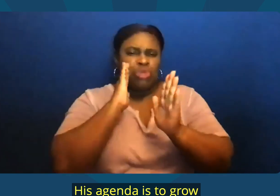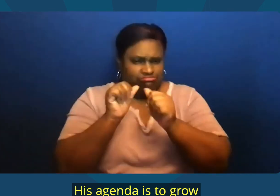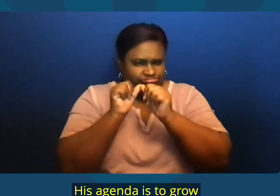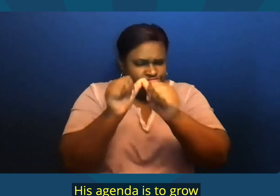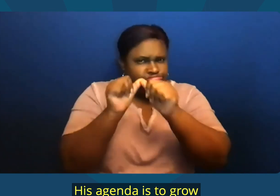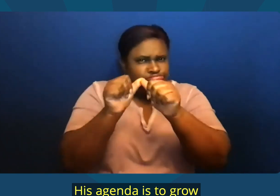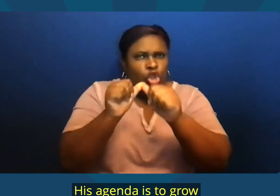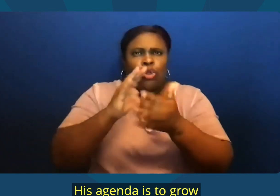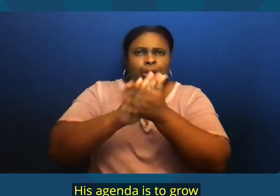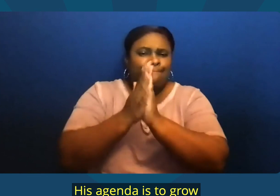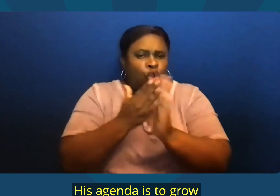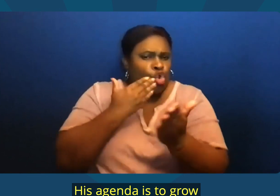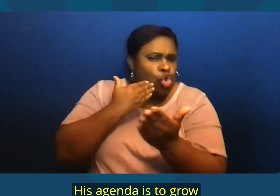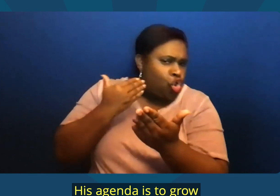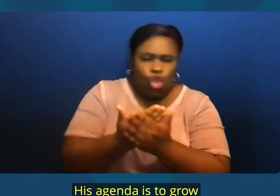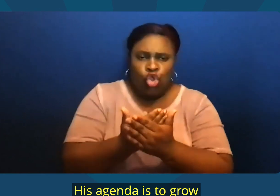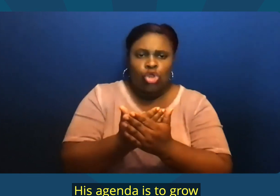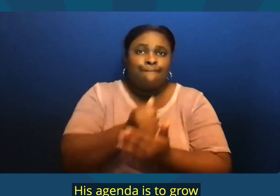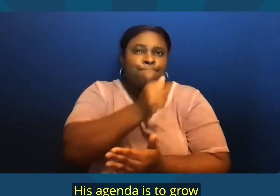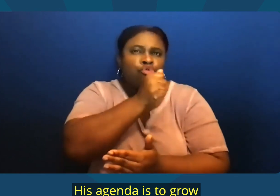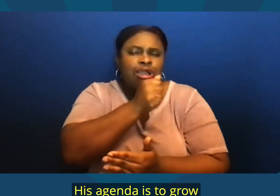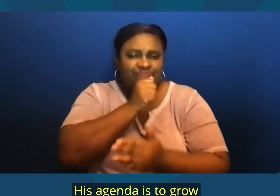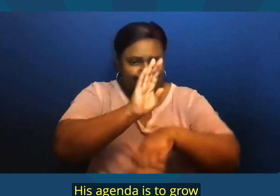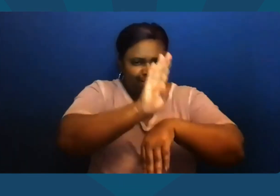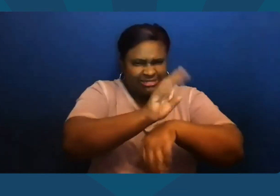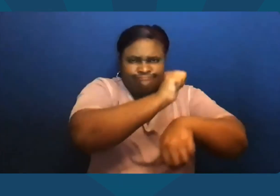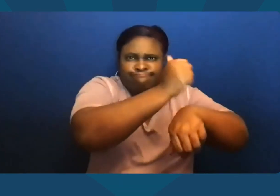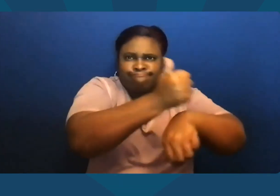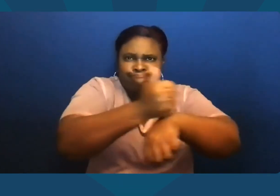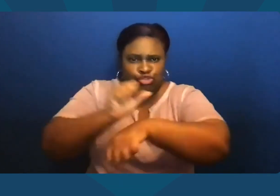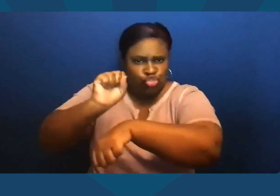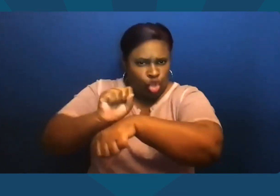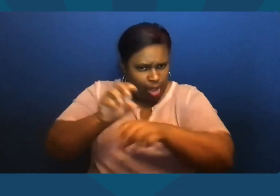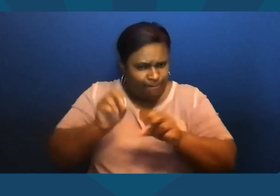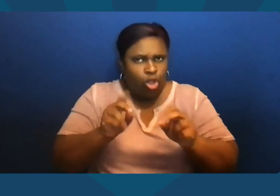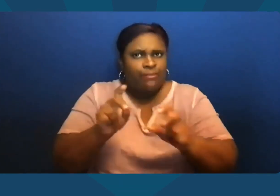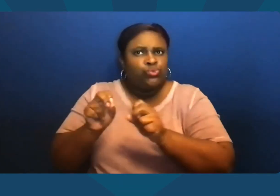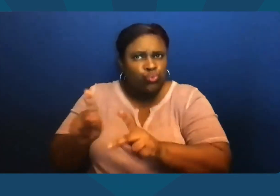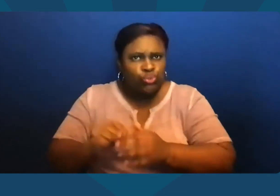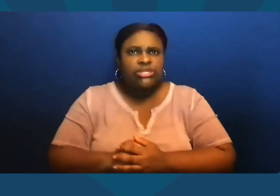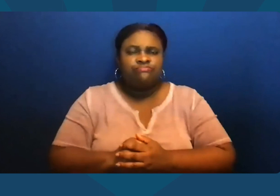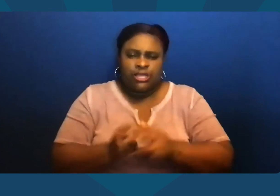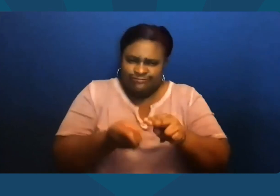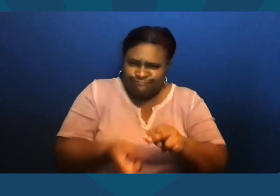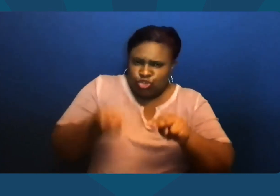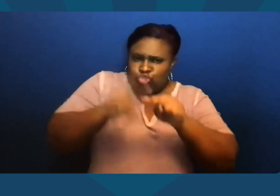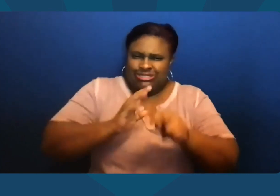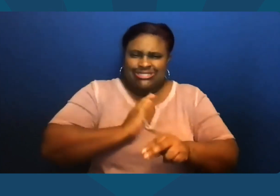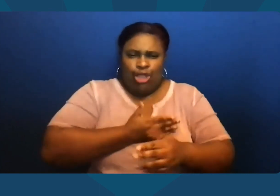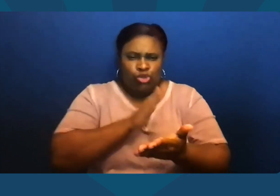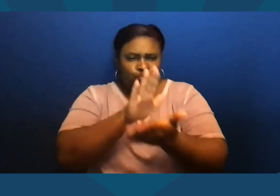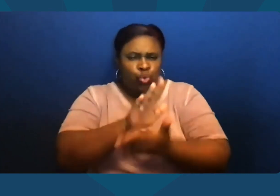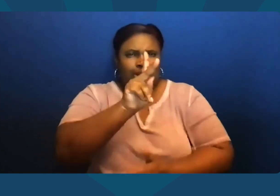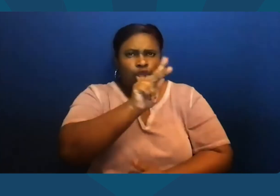His agenda is to grow good private sector jobs, strengthen our K-12 schools, keep